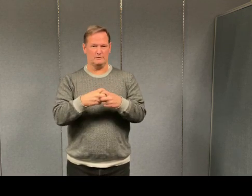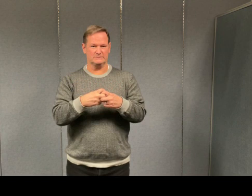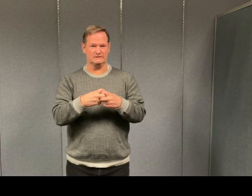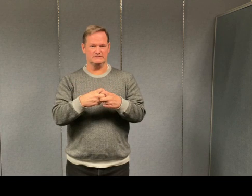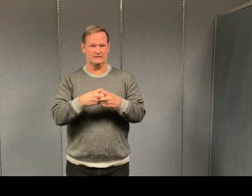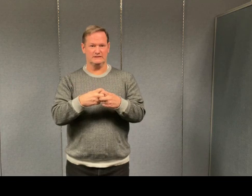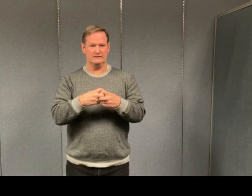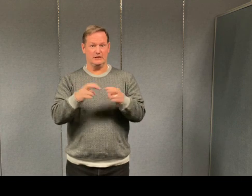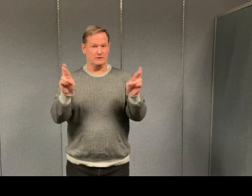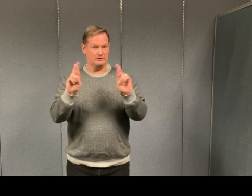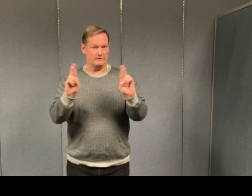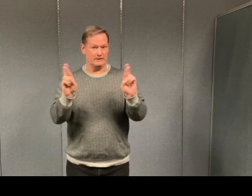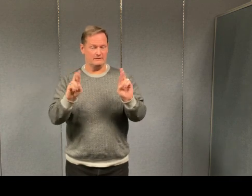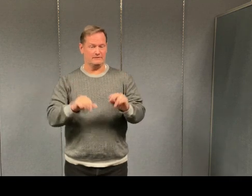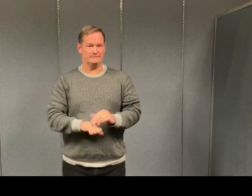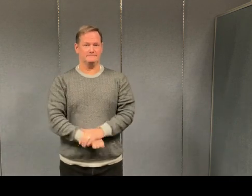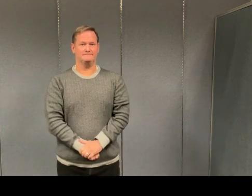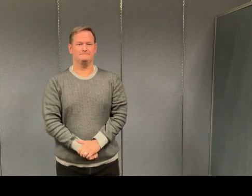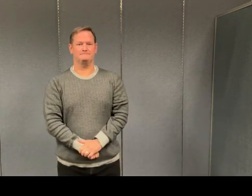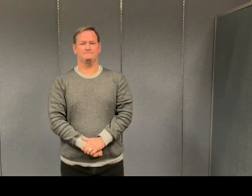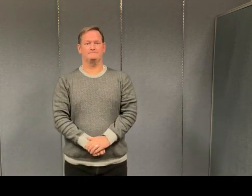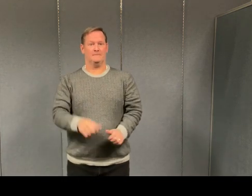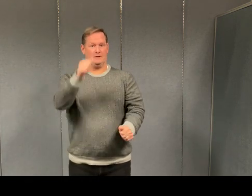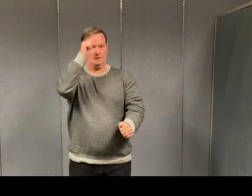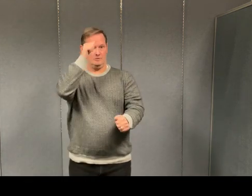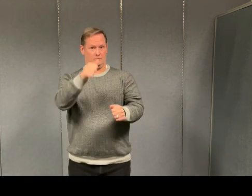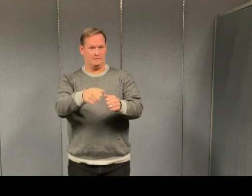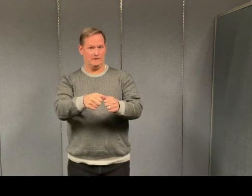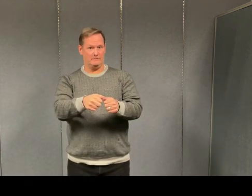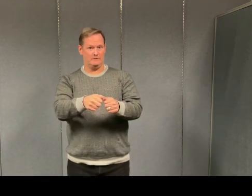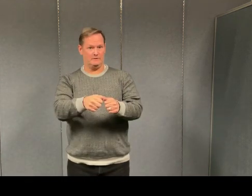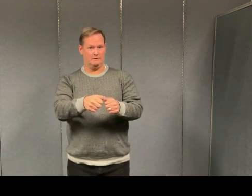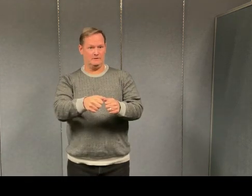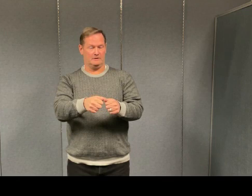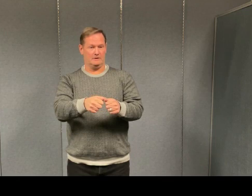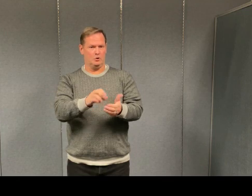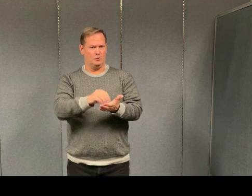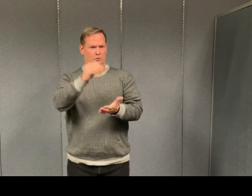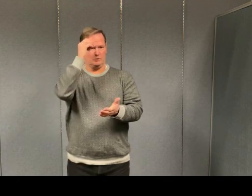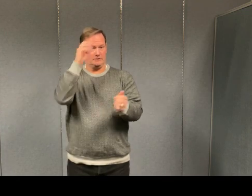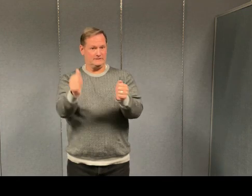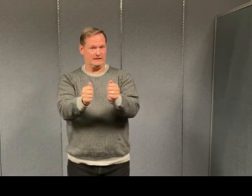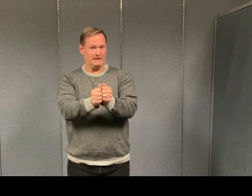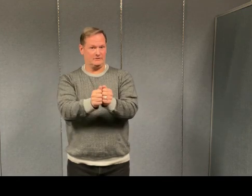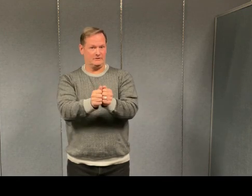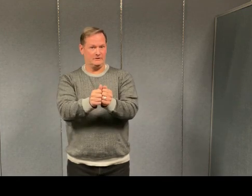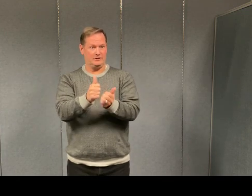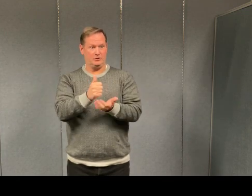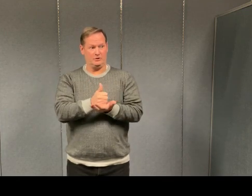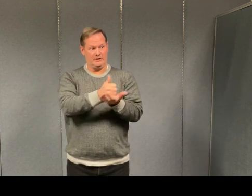everyone ready? Let's remember that we're all learning together and that you can help your neighbor as we solve